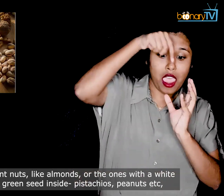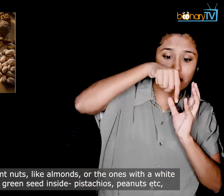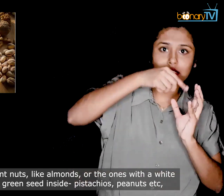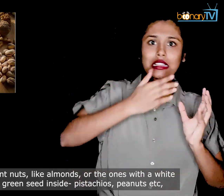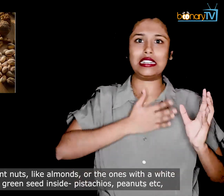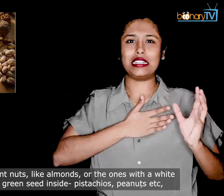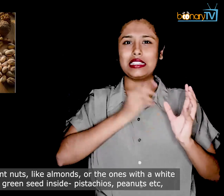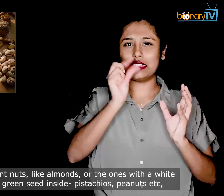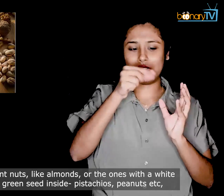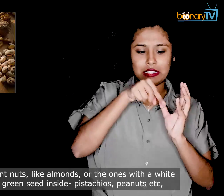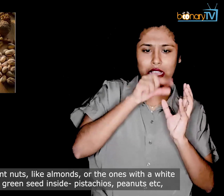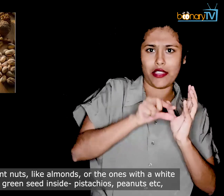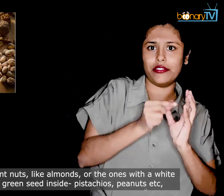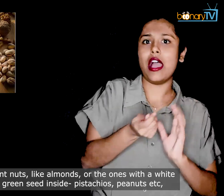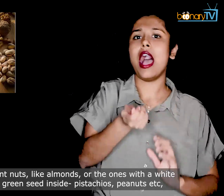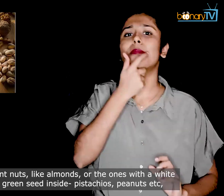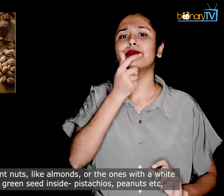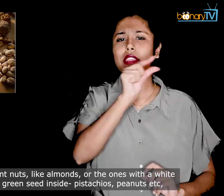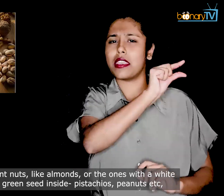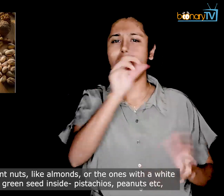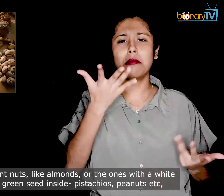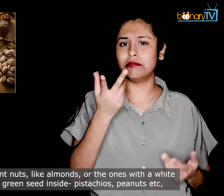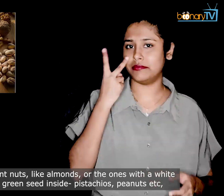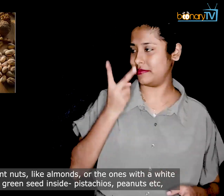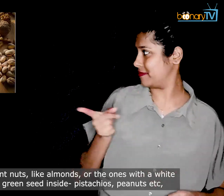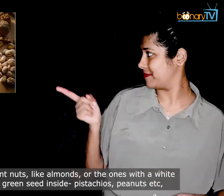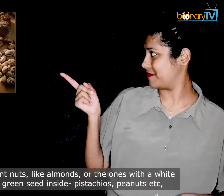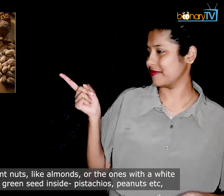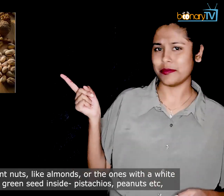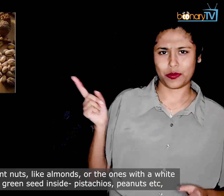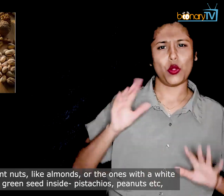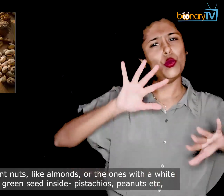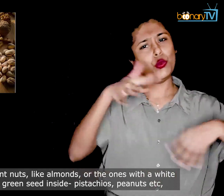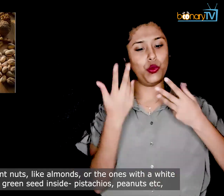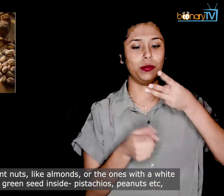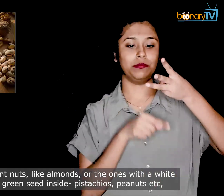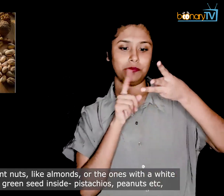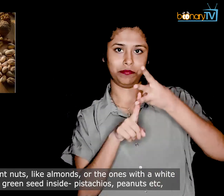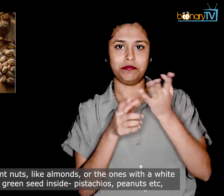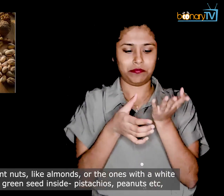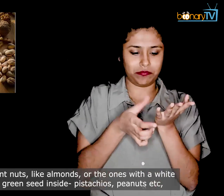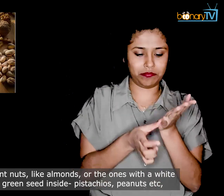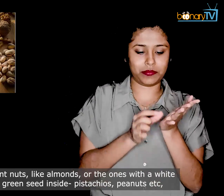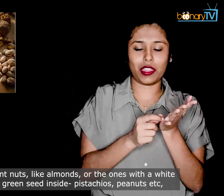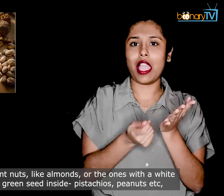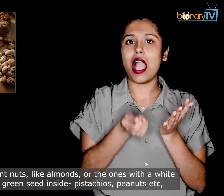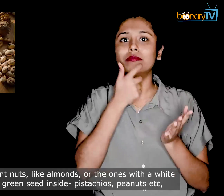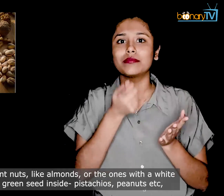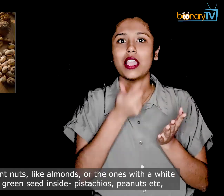white covering and green seed inside pistachios peanuts